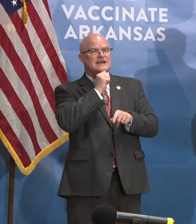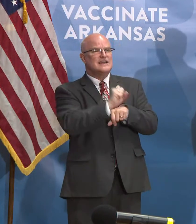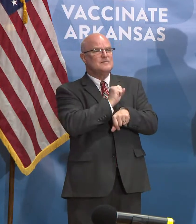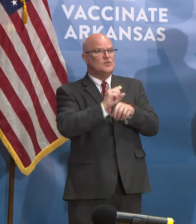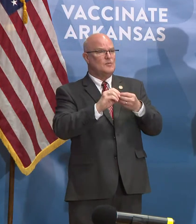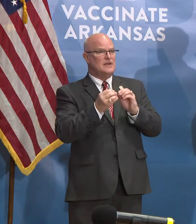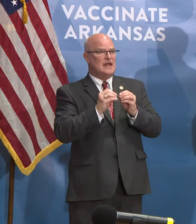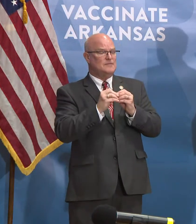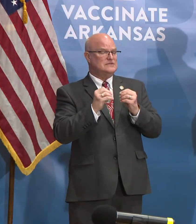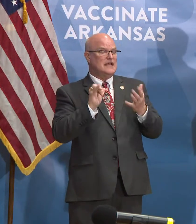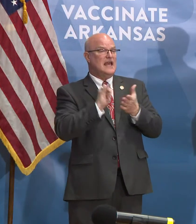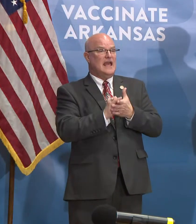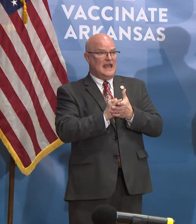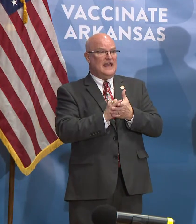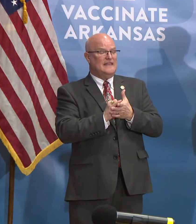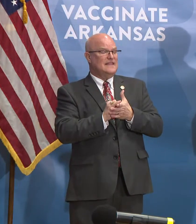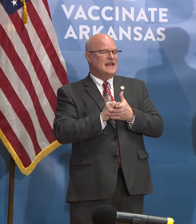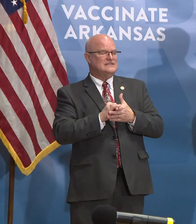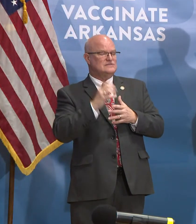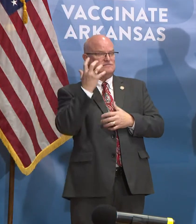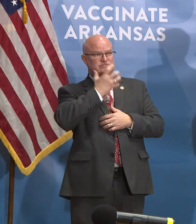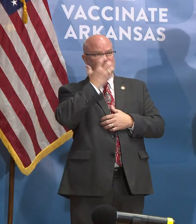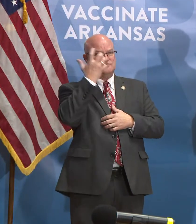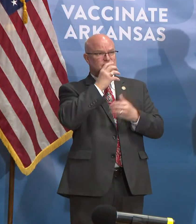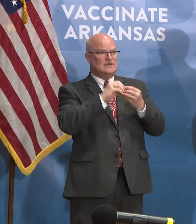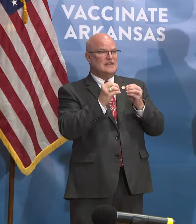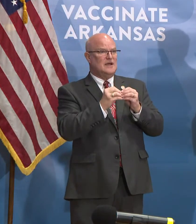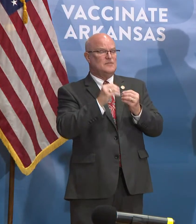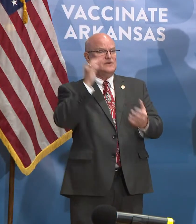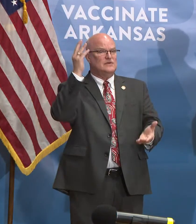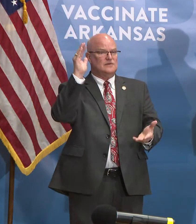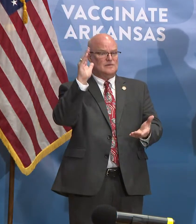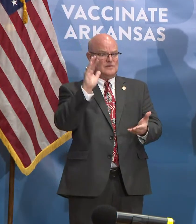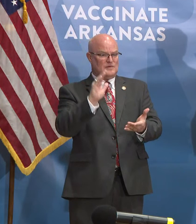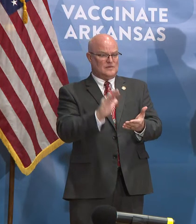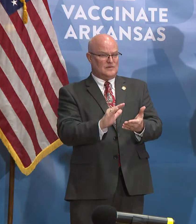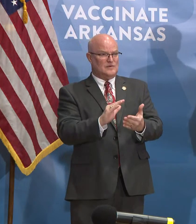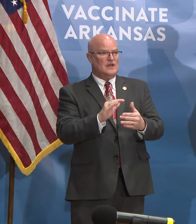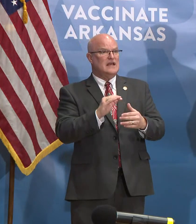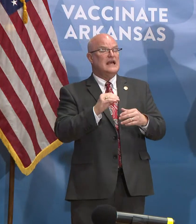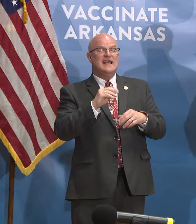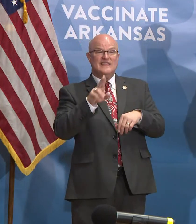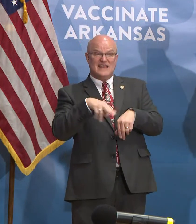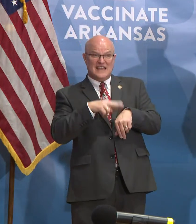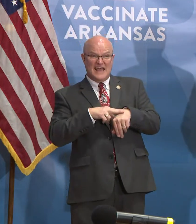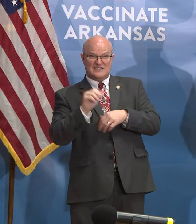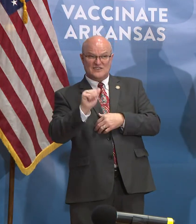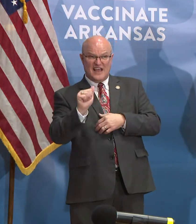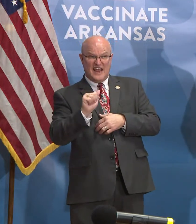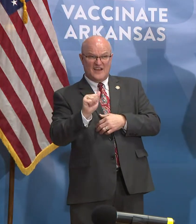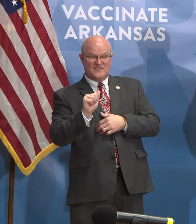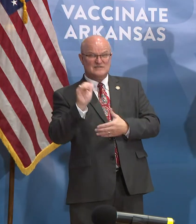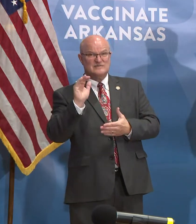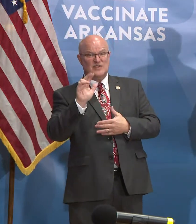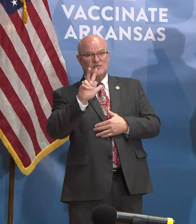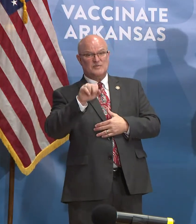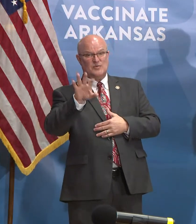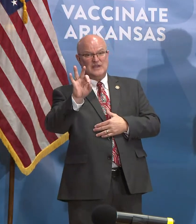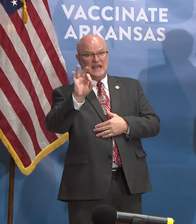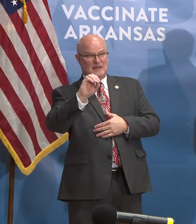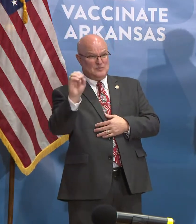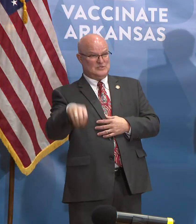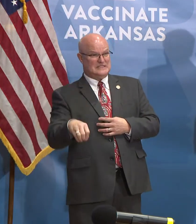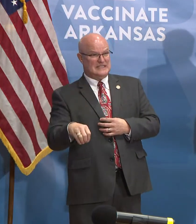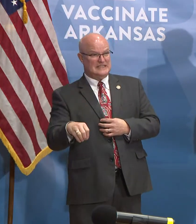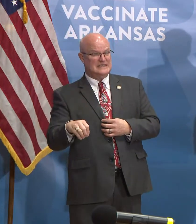numbers. And that's an extraordinary number to come down to. It is lower than the national average, which has been reduced to